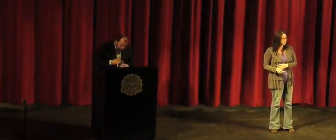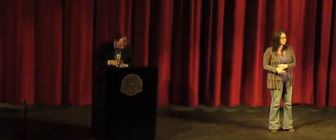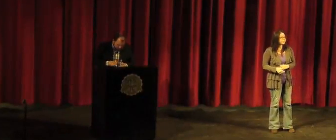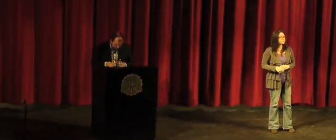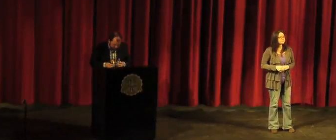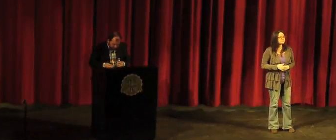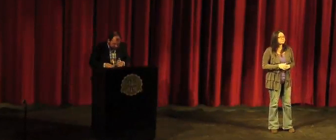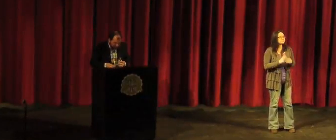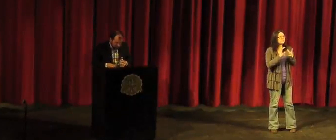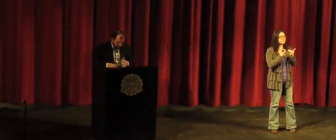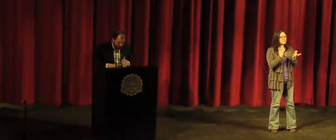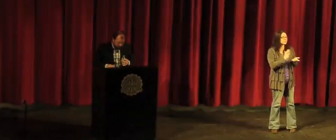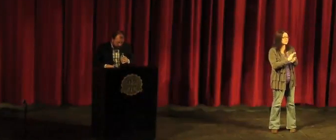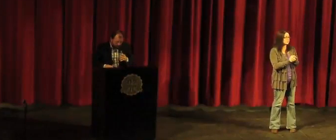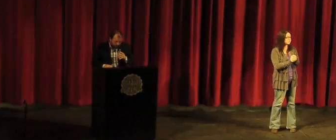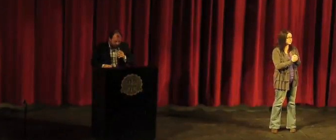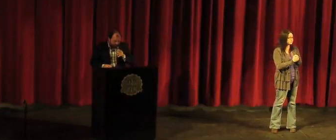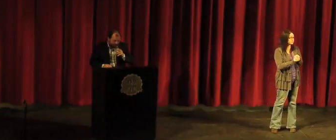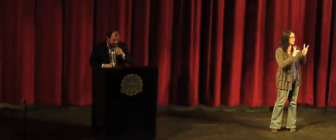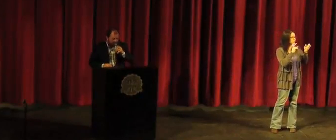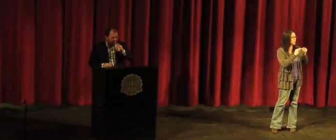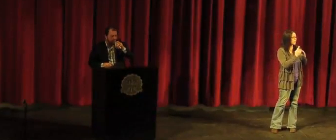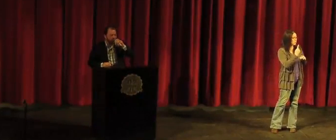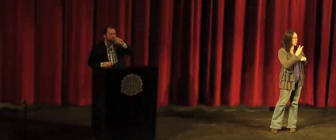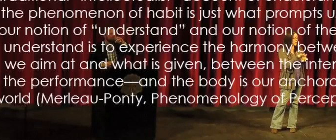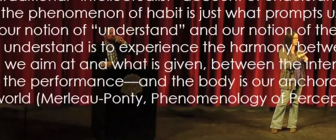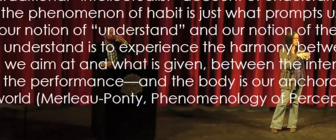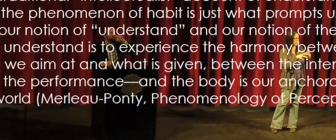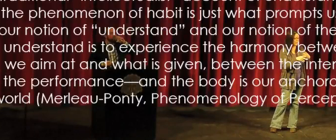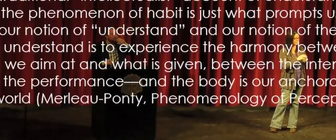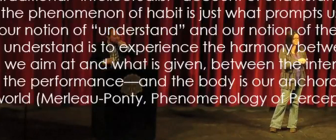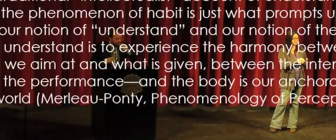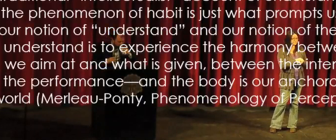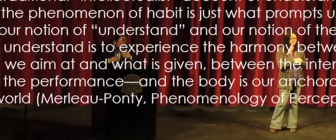And he says this. This is the quote number one on your outline.